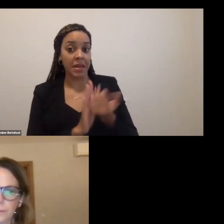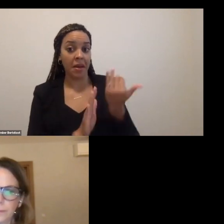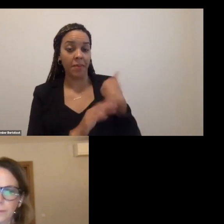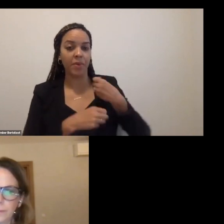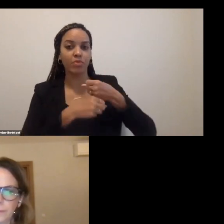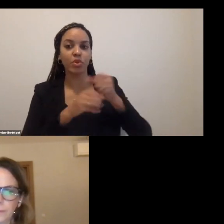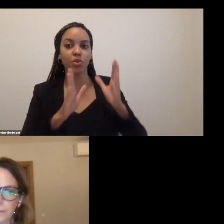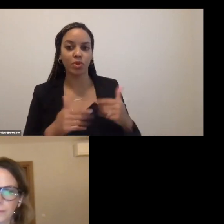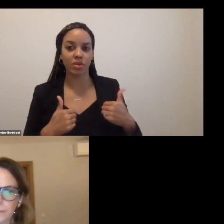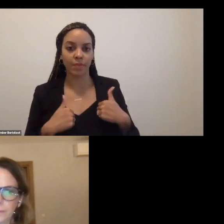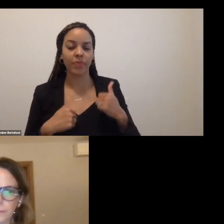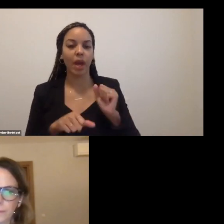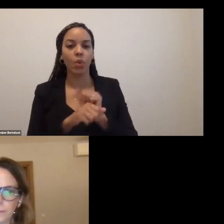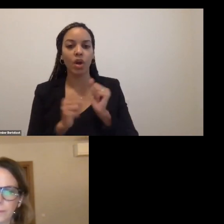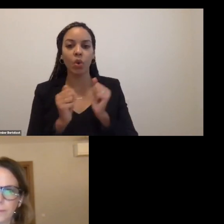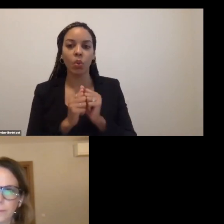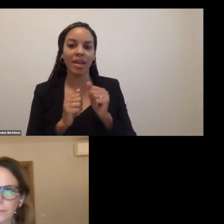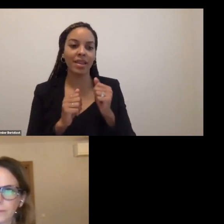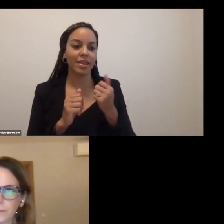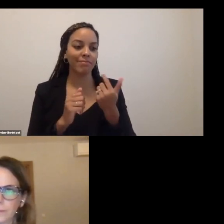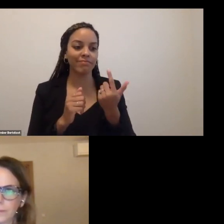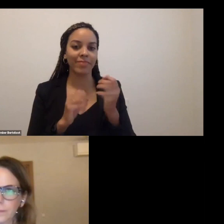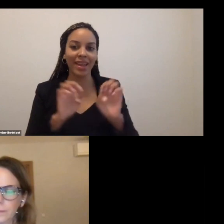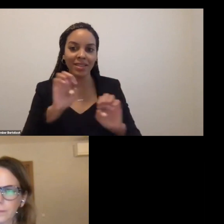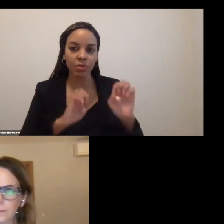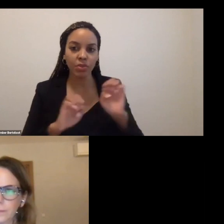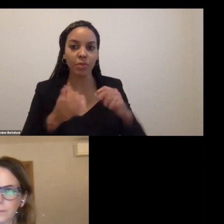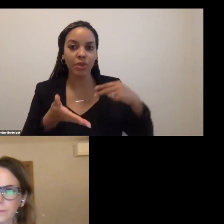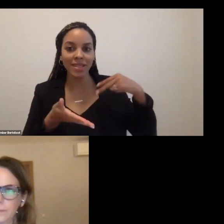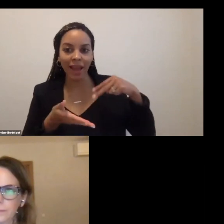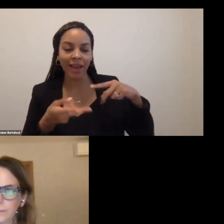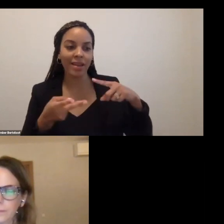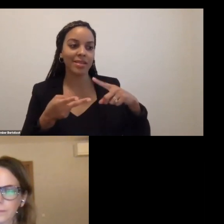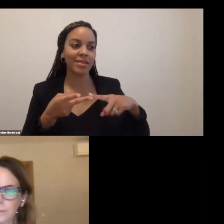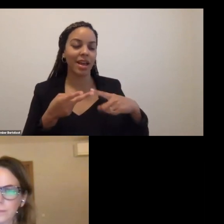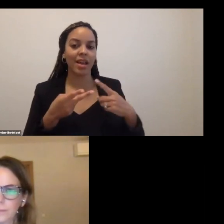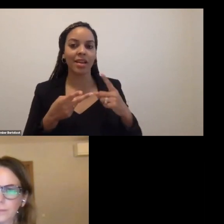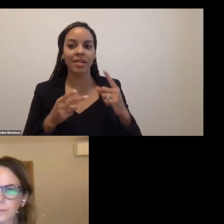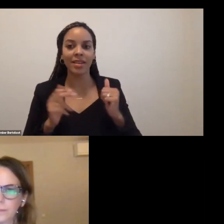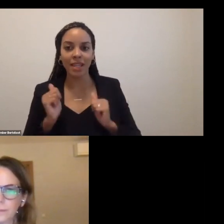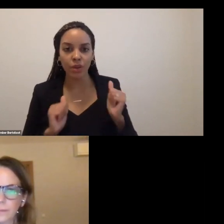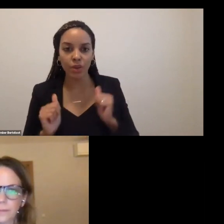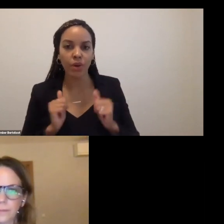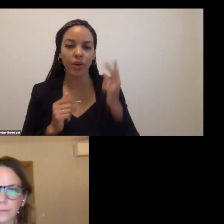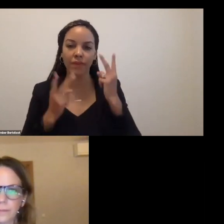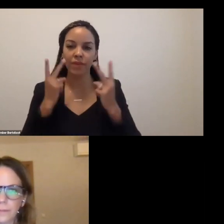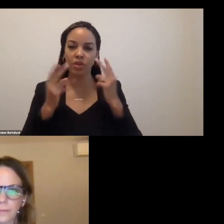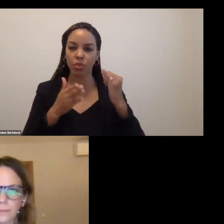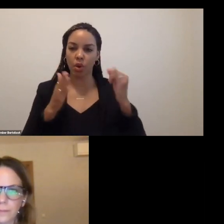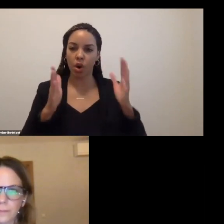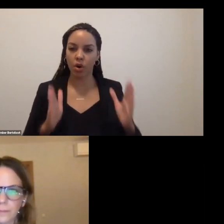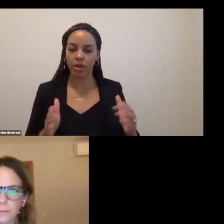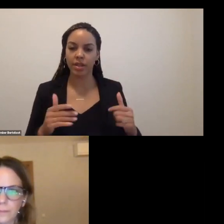with experimental theater and dancers and visual artists. And I noticed that